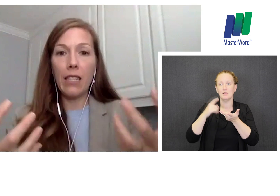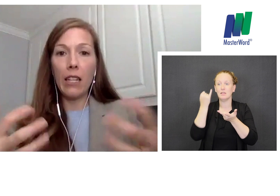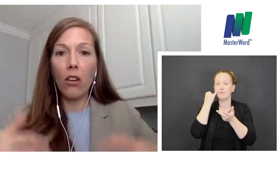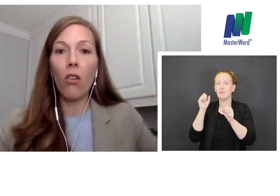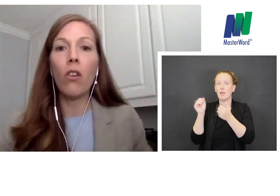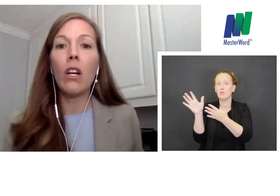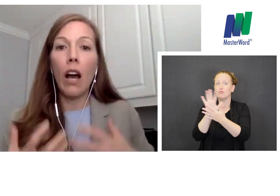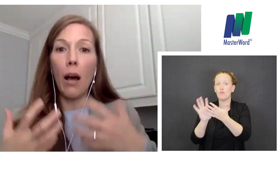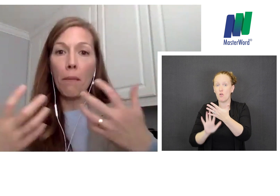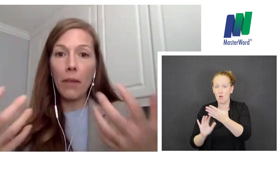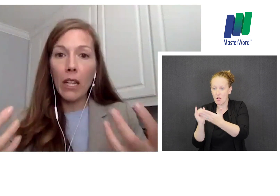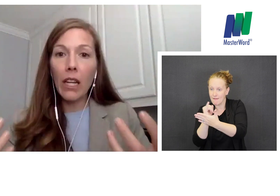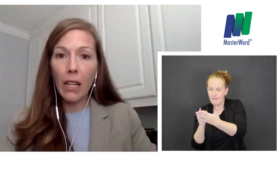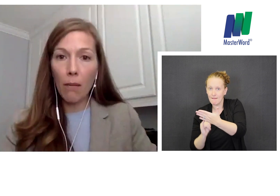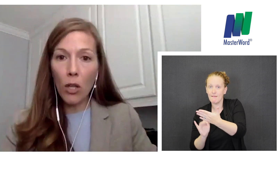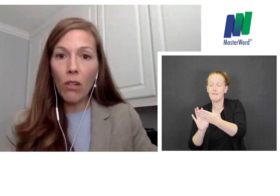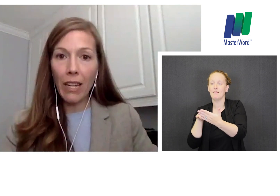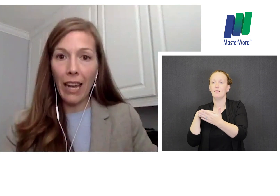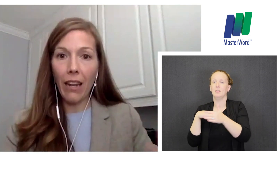can still